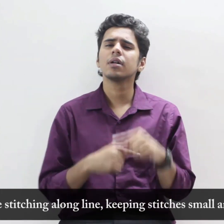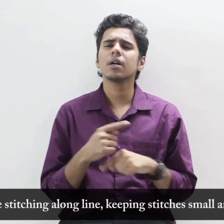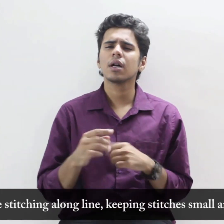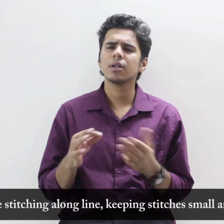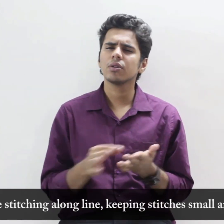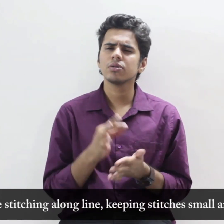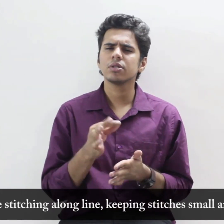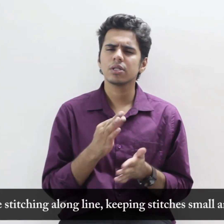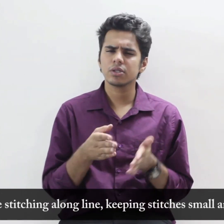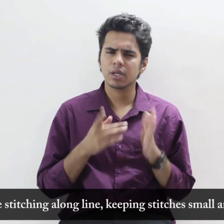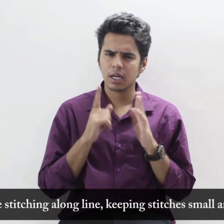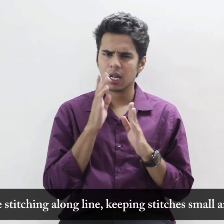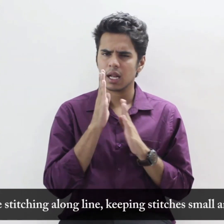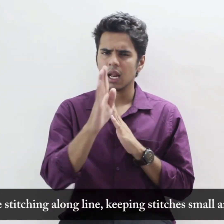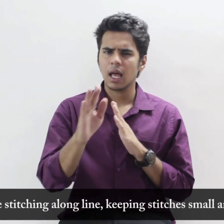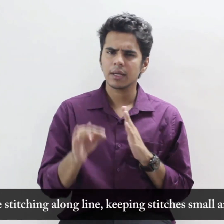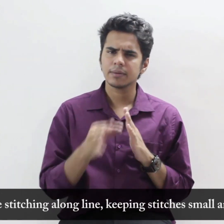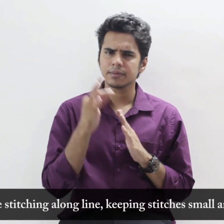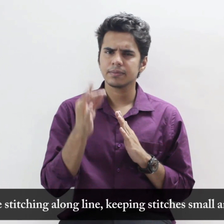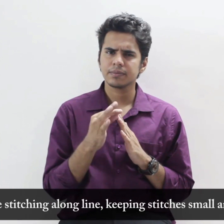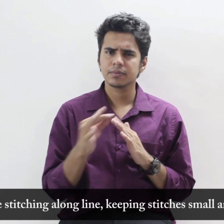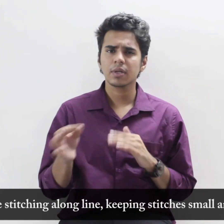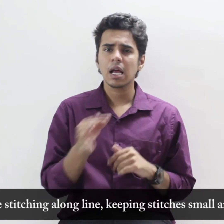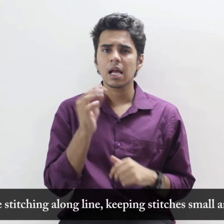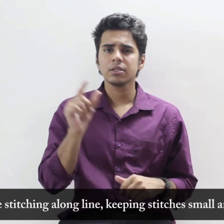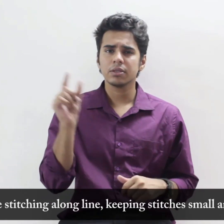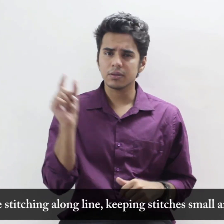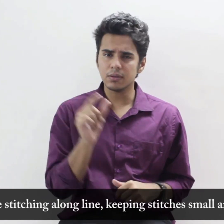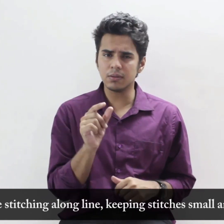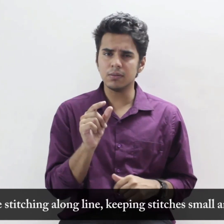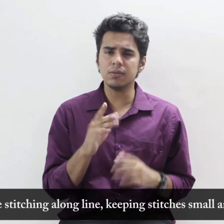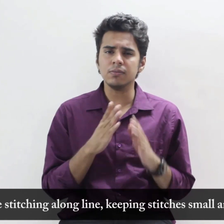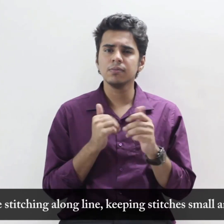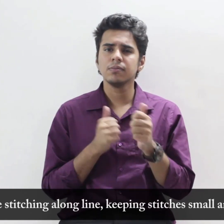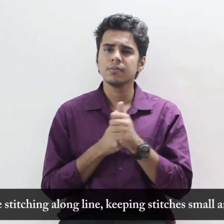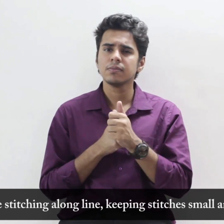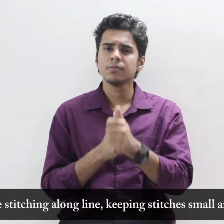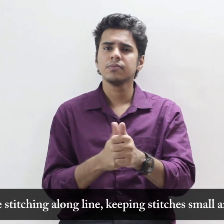Continue stitching a long line, keeping stitches small and uniform.